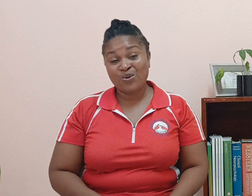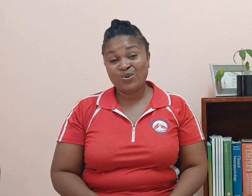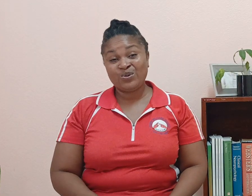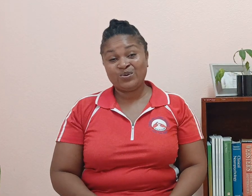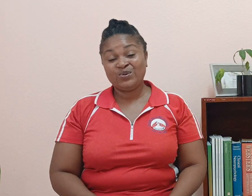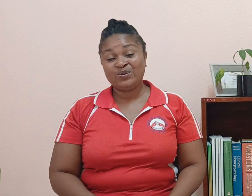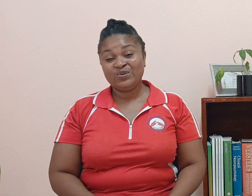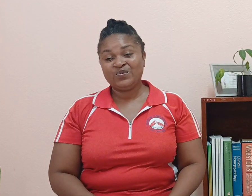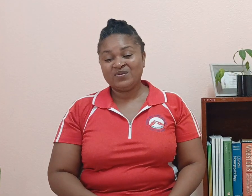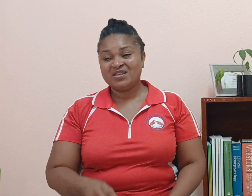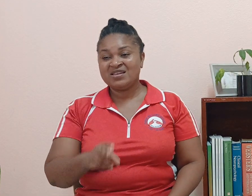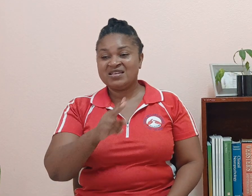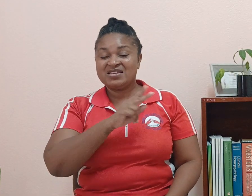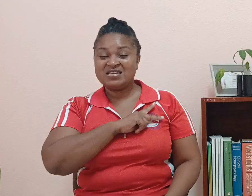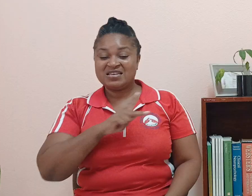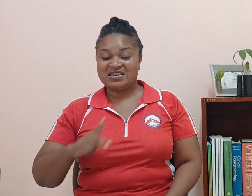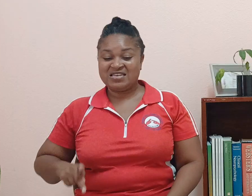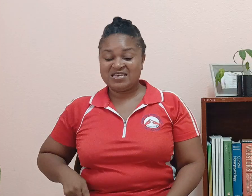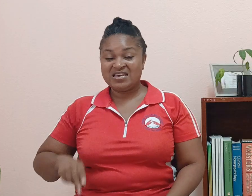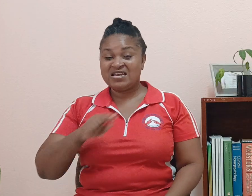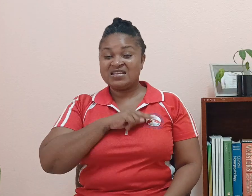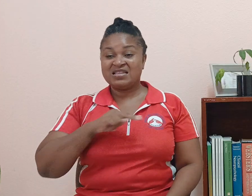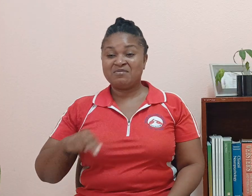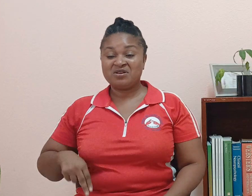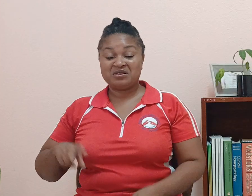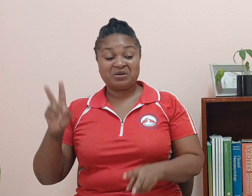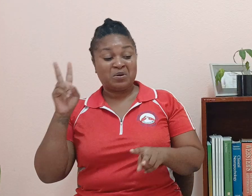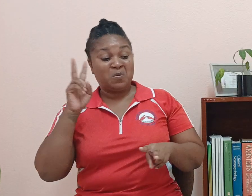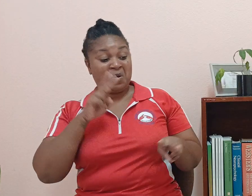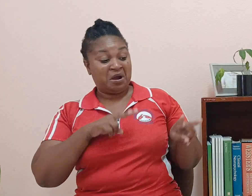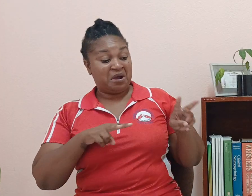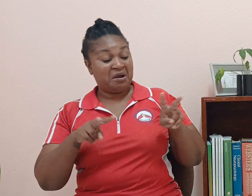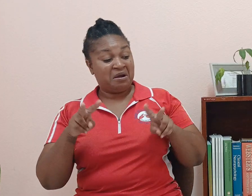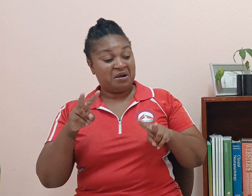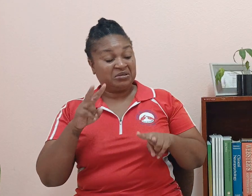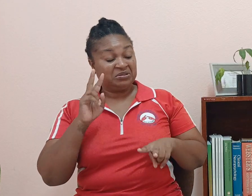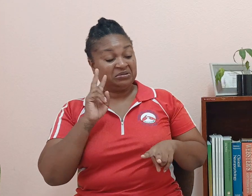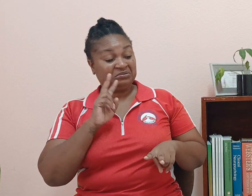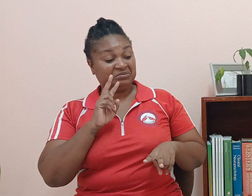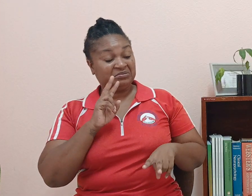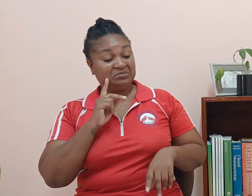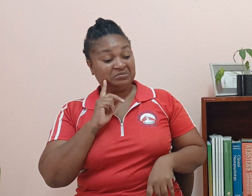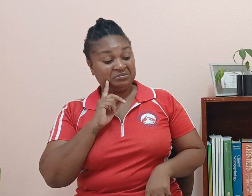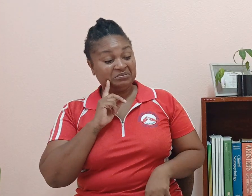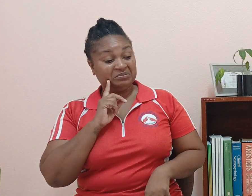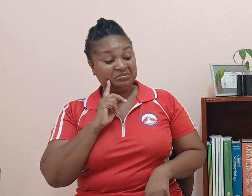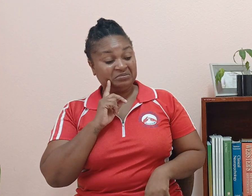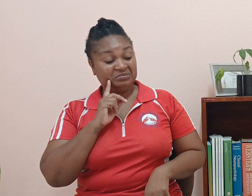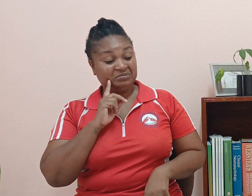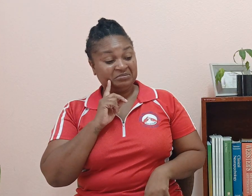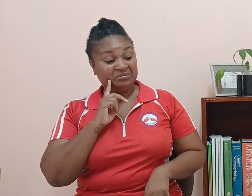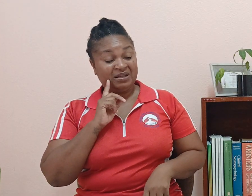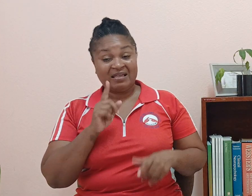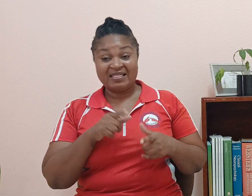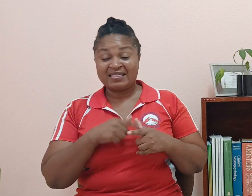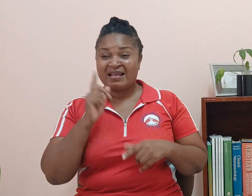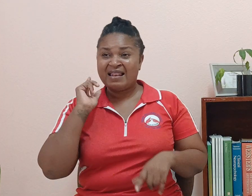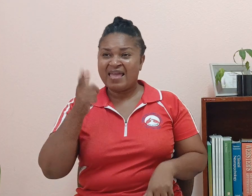King Nebuchadnezzar was watching all this, and a little while later he